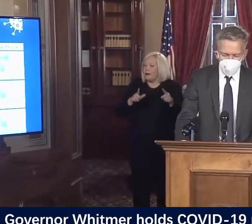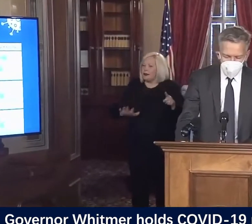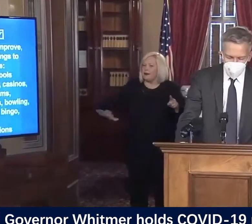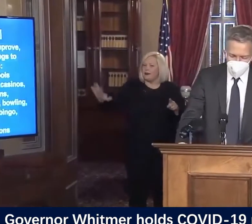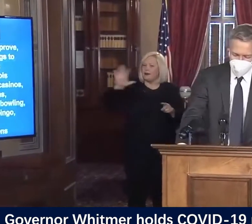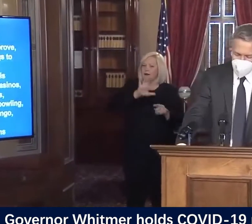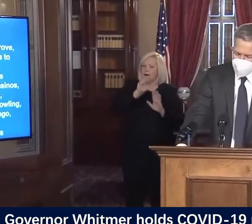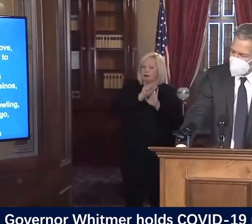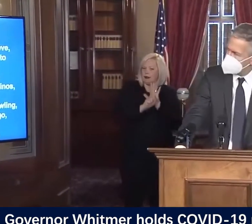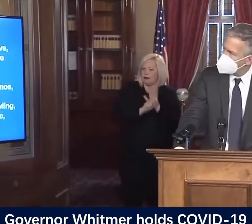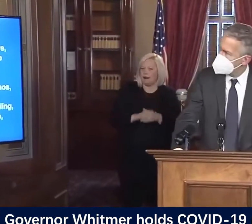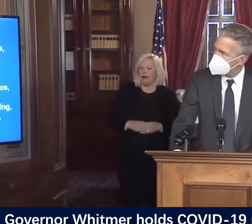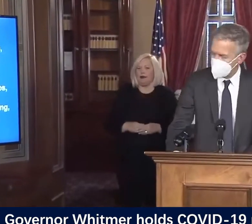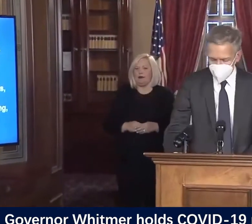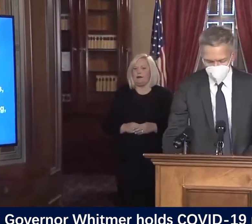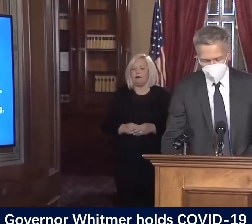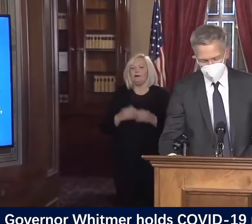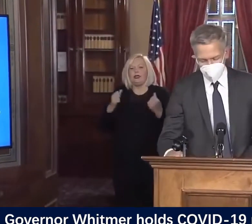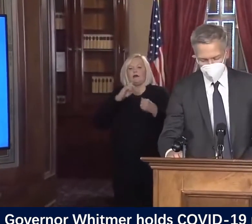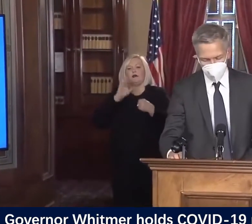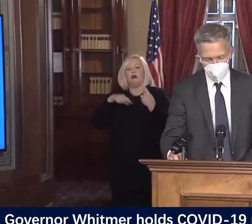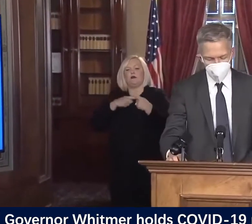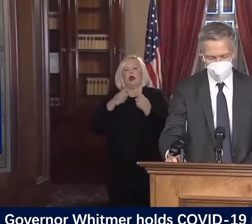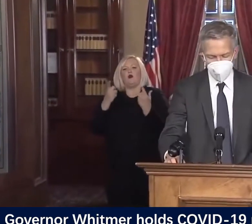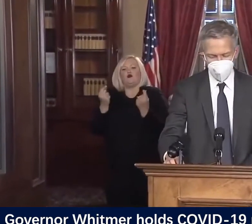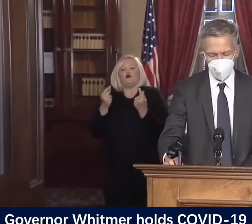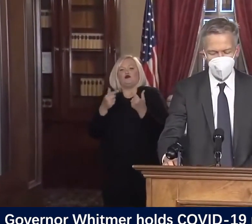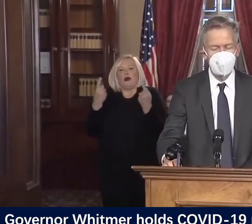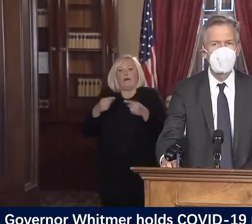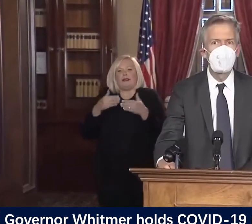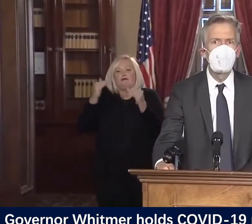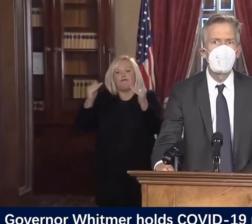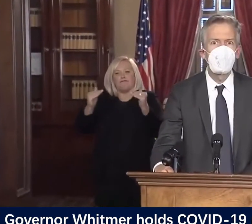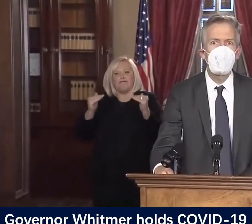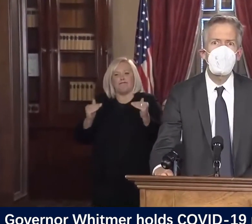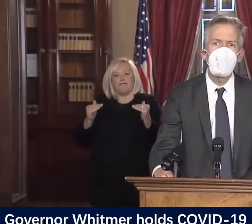Now I want to talk about next steps if we do see enough progress.